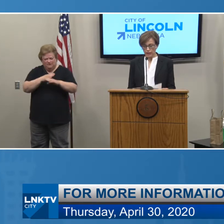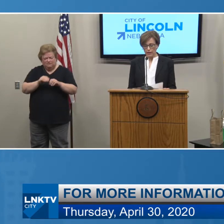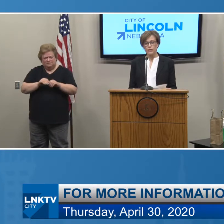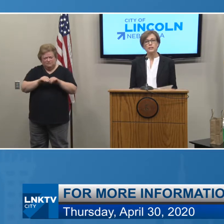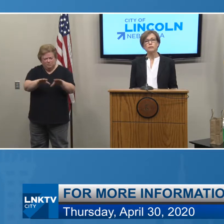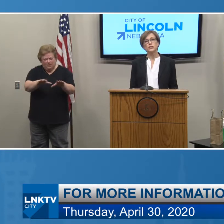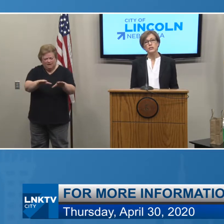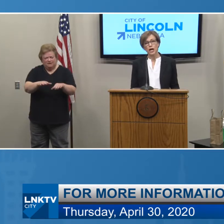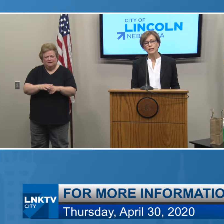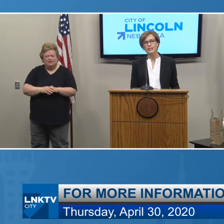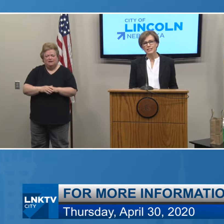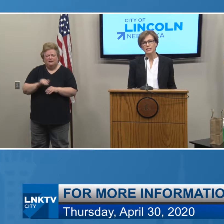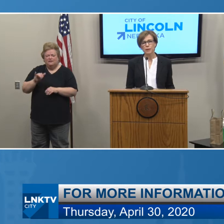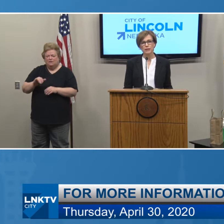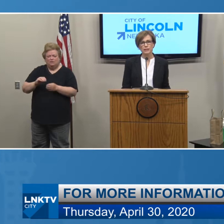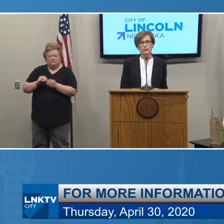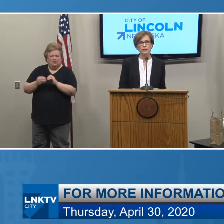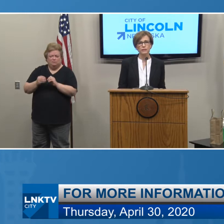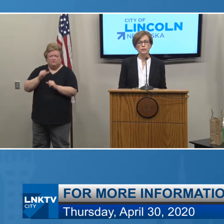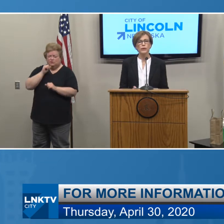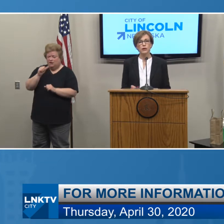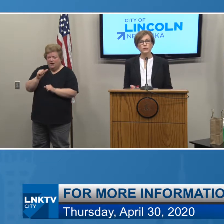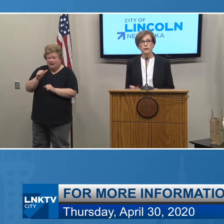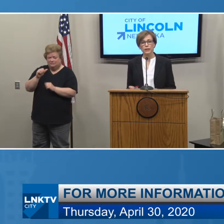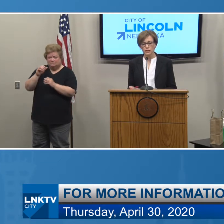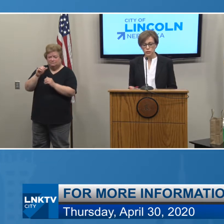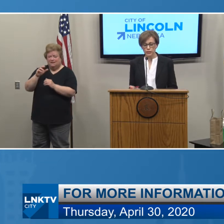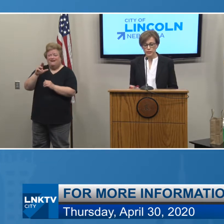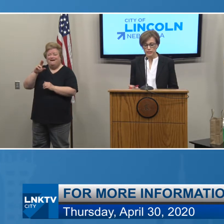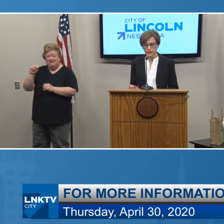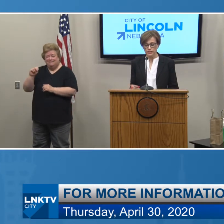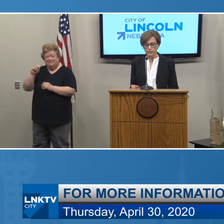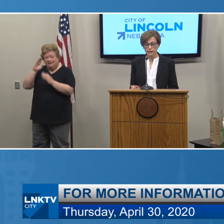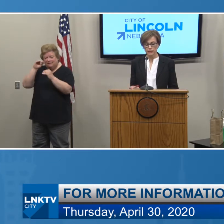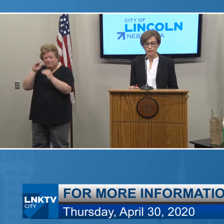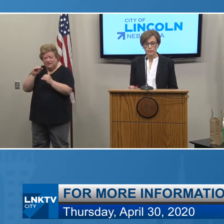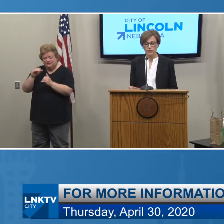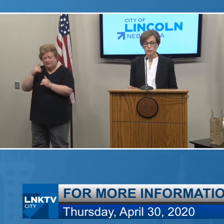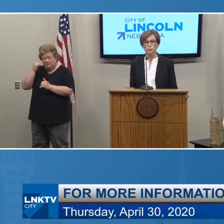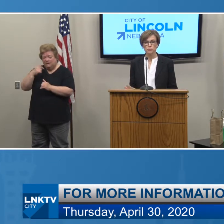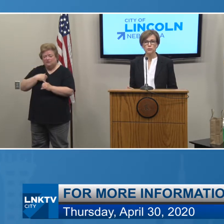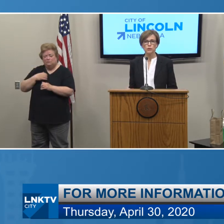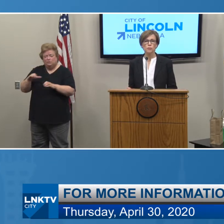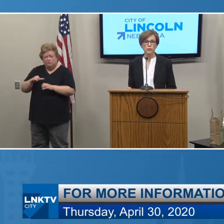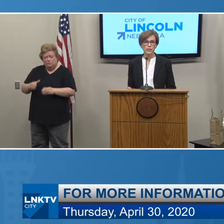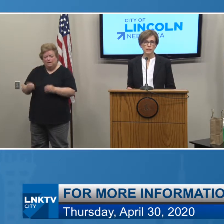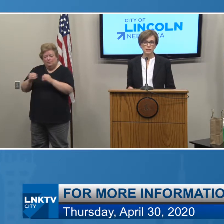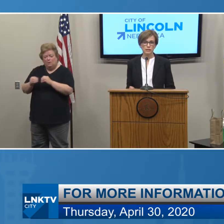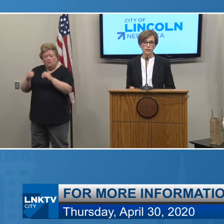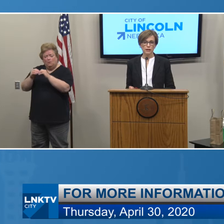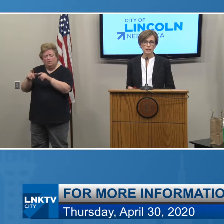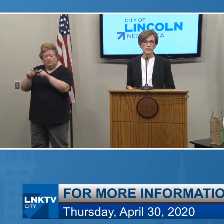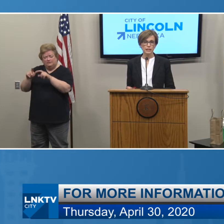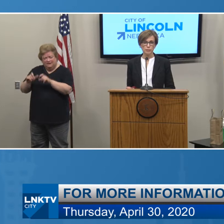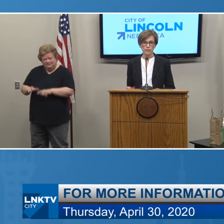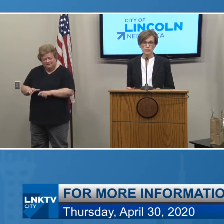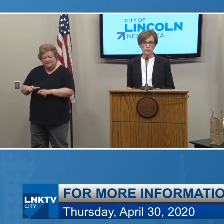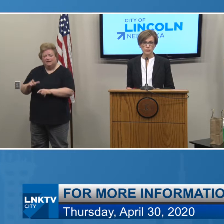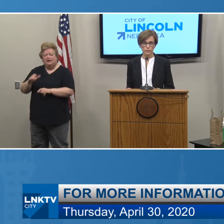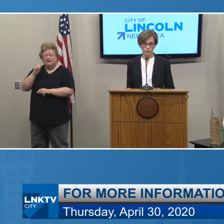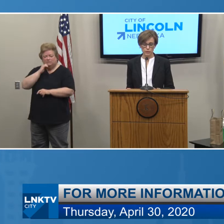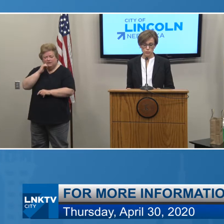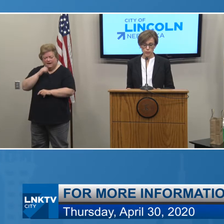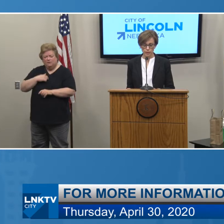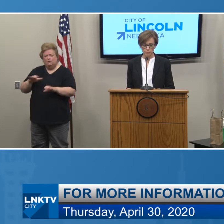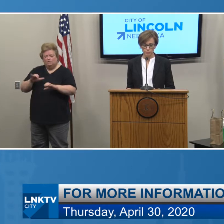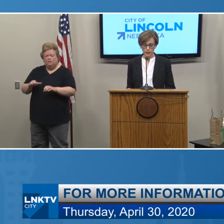COVID-19, these numbers are not unexpected given that we are doing increased testing and have been able to perform more tests on a daily basis